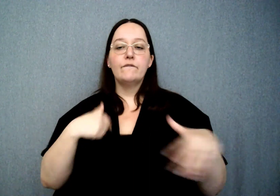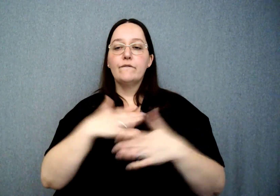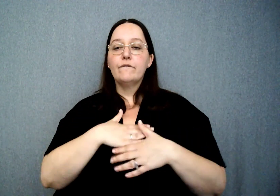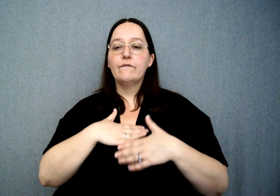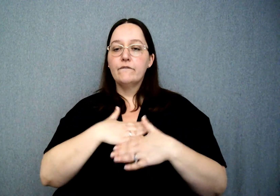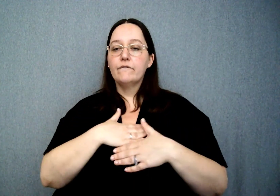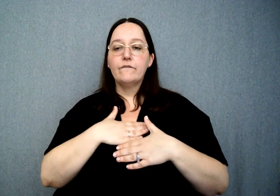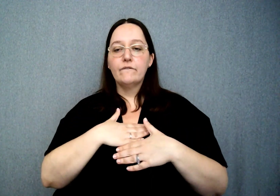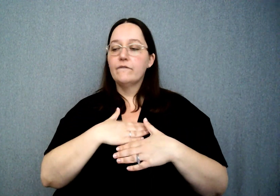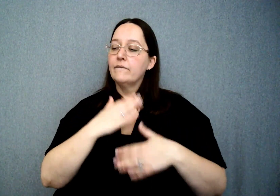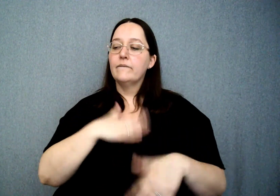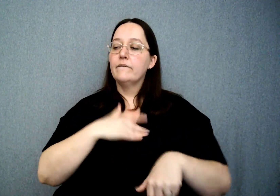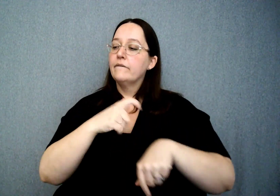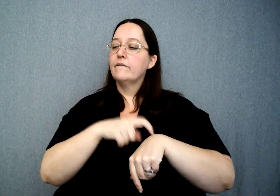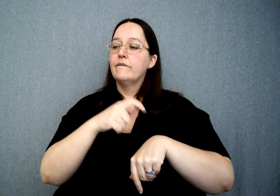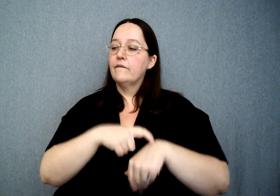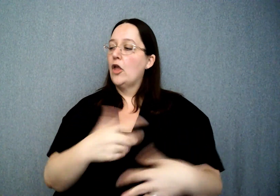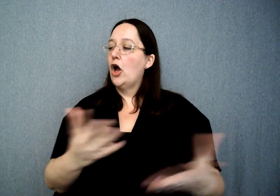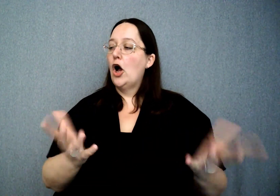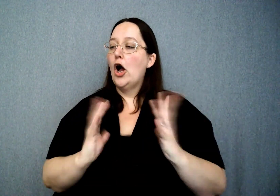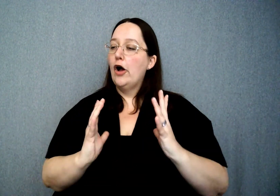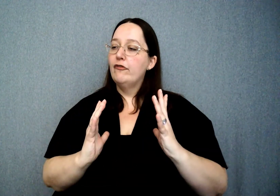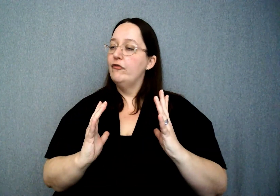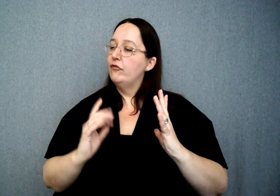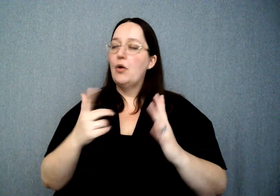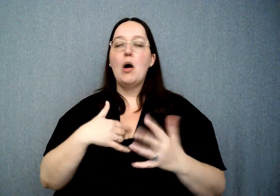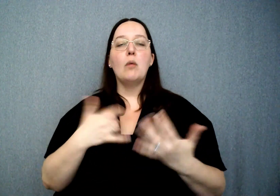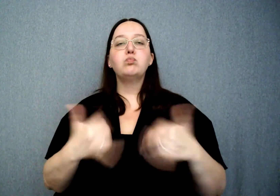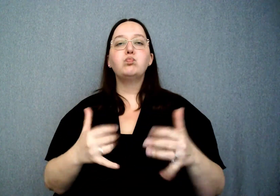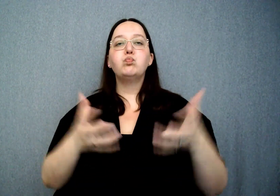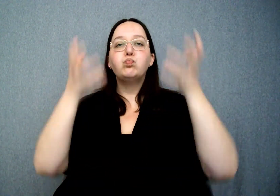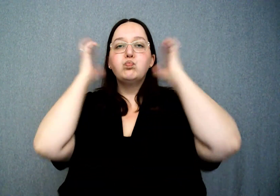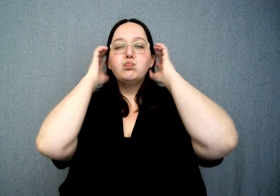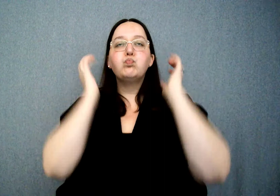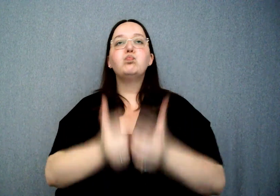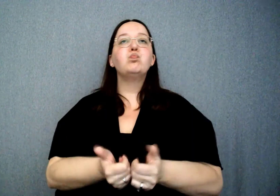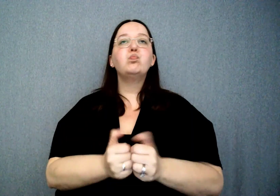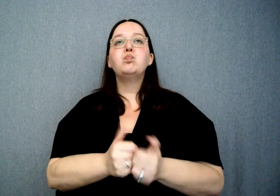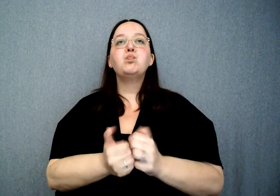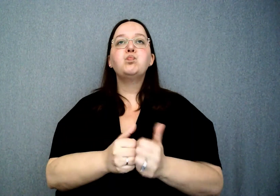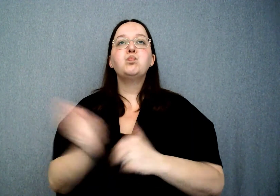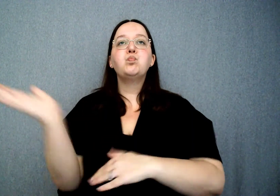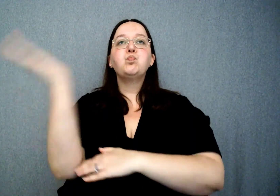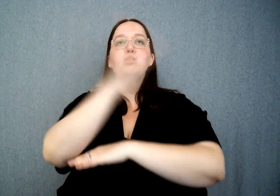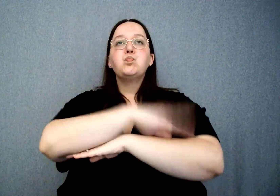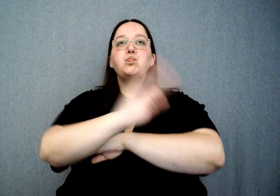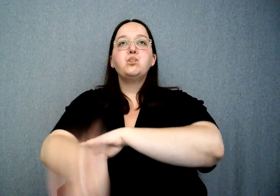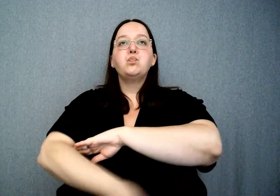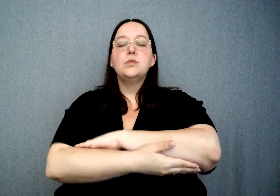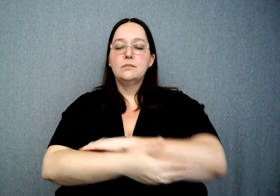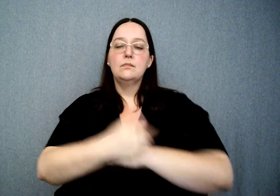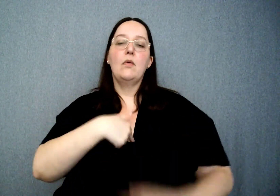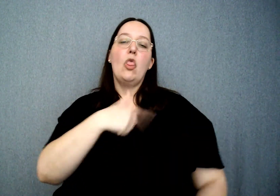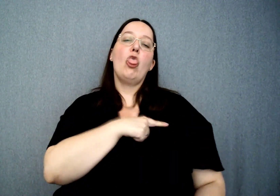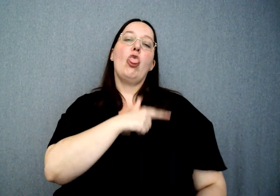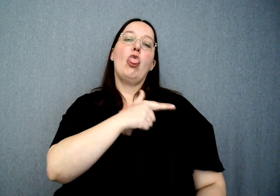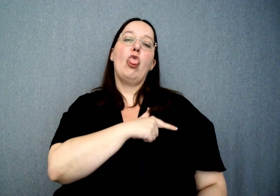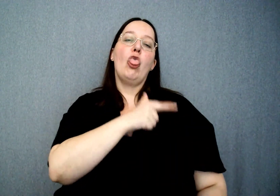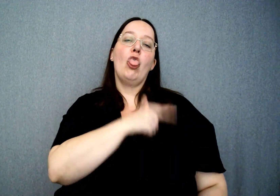to sit here and enjoy my time. I am off. I'm going to play my video games all day, all night. I